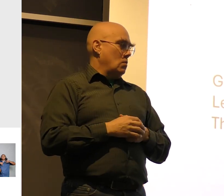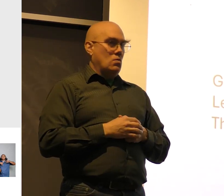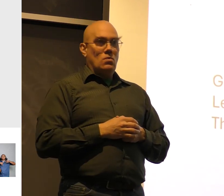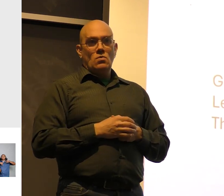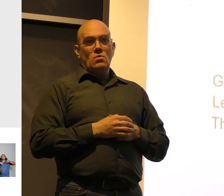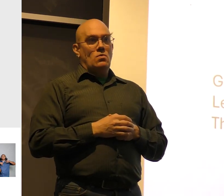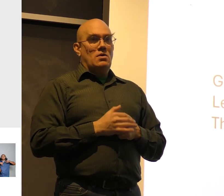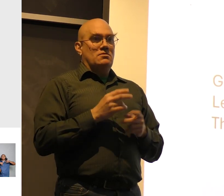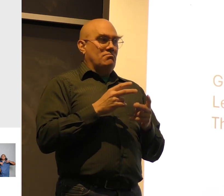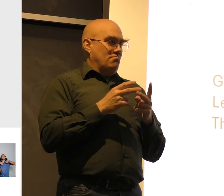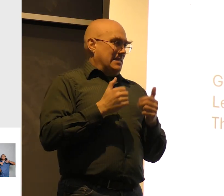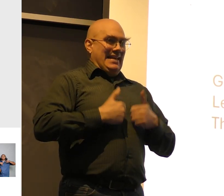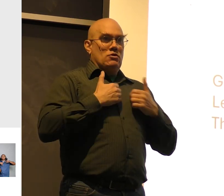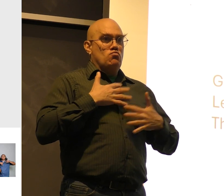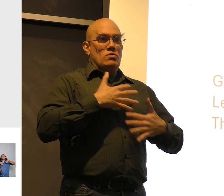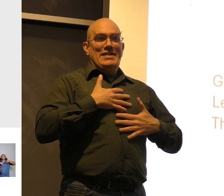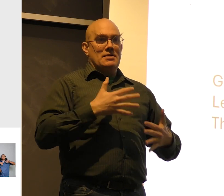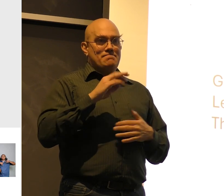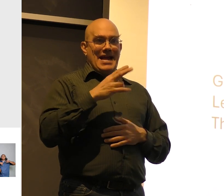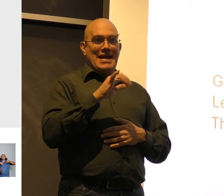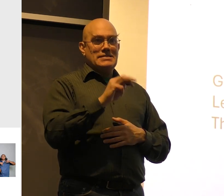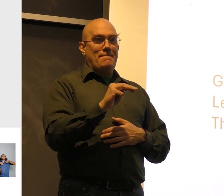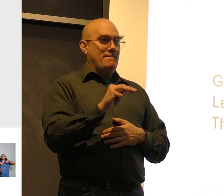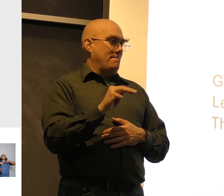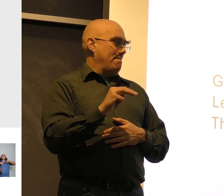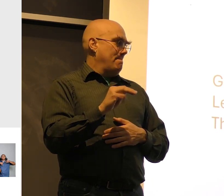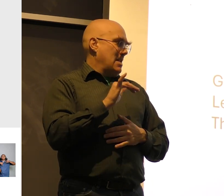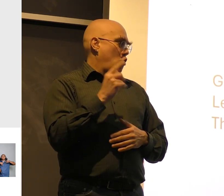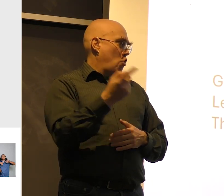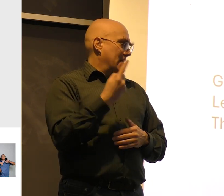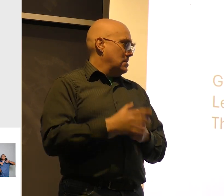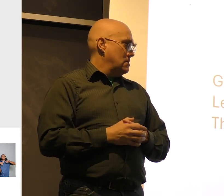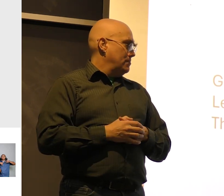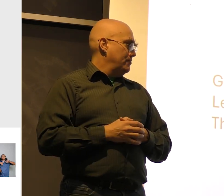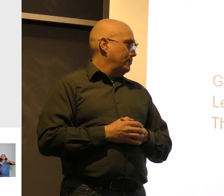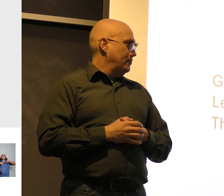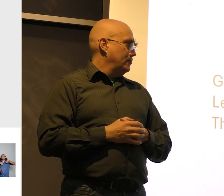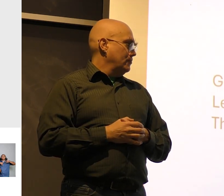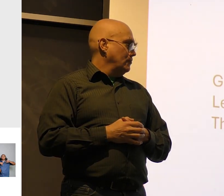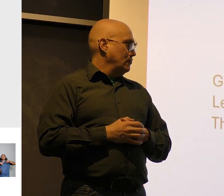a presentation, but the living, breathing experience, the living mechanism in the